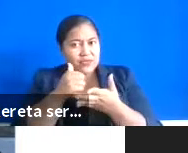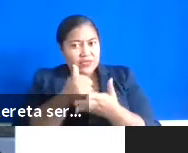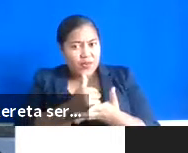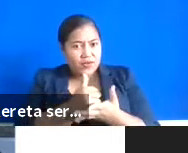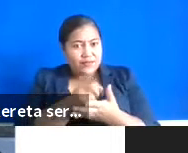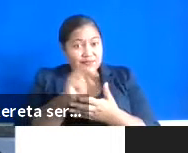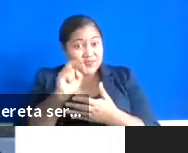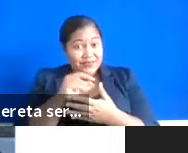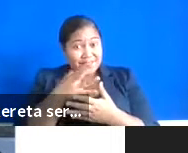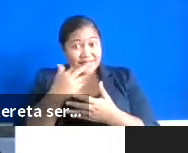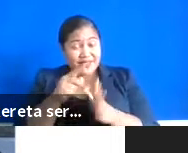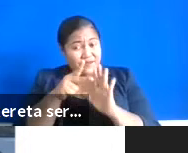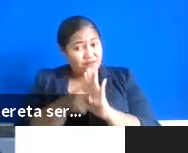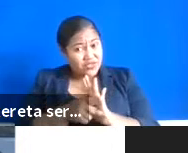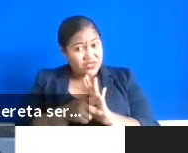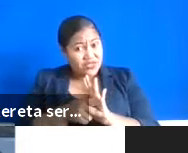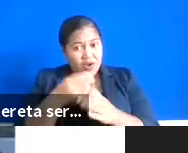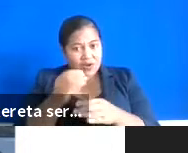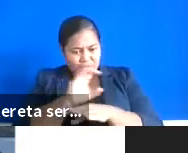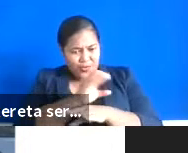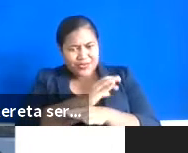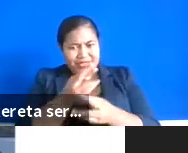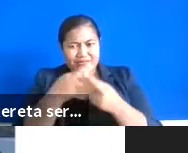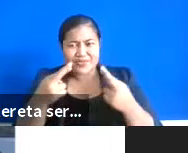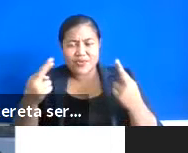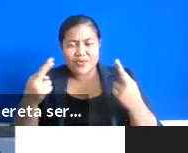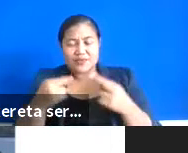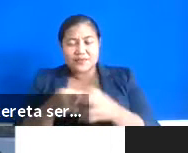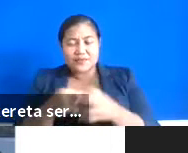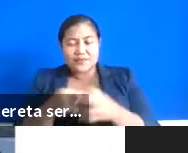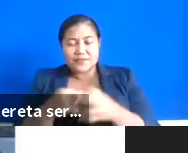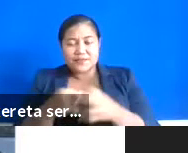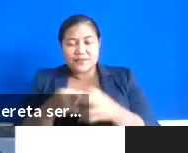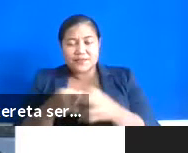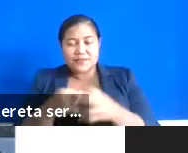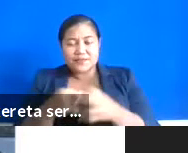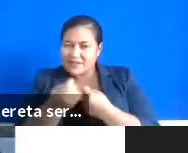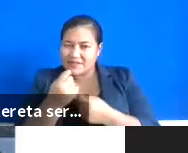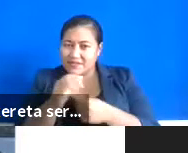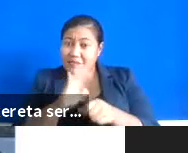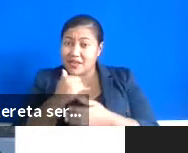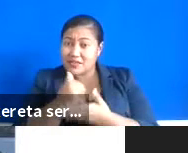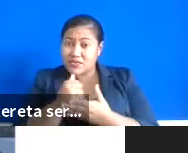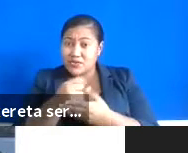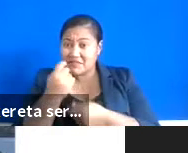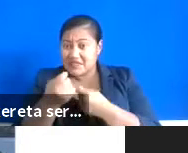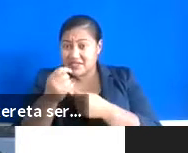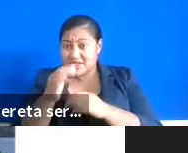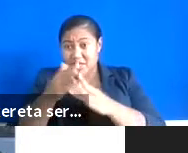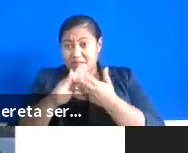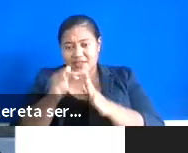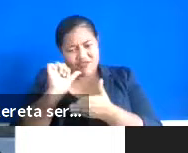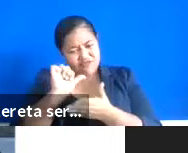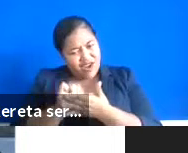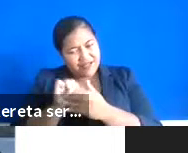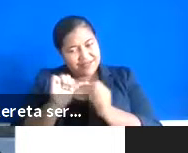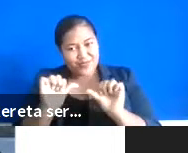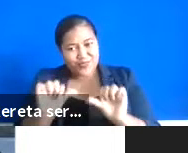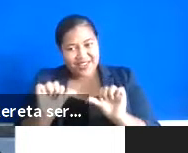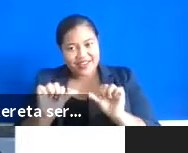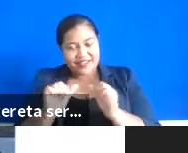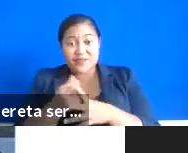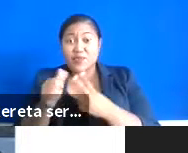on near shore and coastal marine resources um we need to and fish and ensure that fisher and community rights are protected and we also